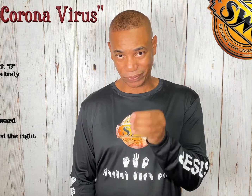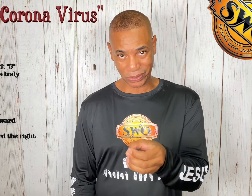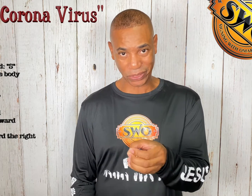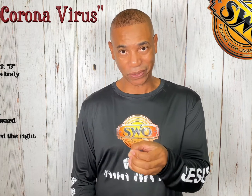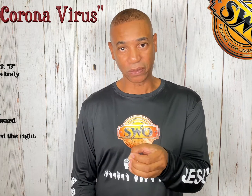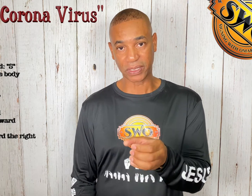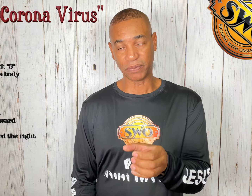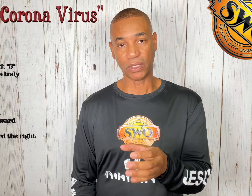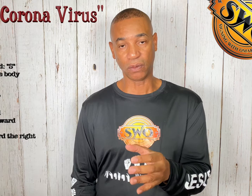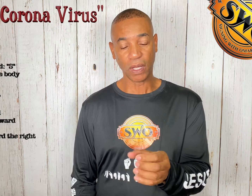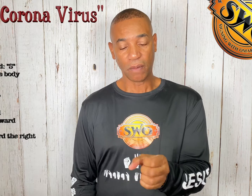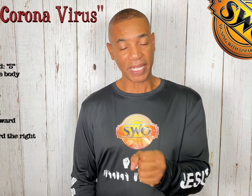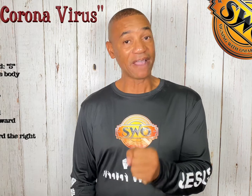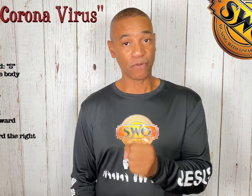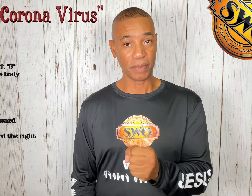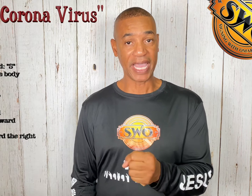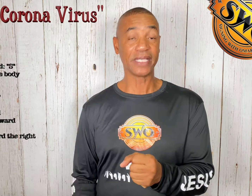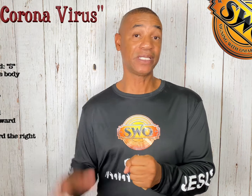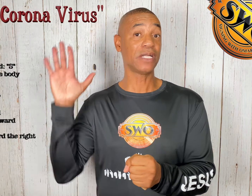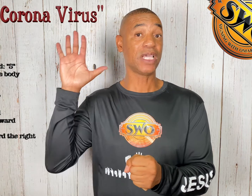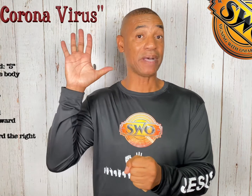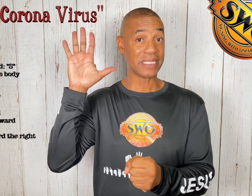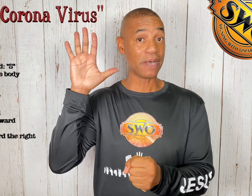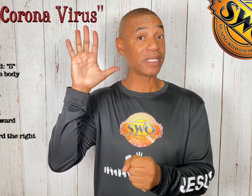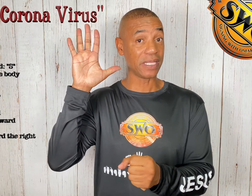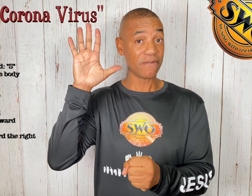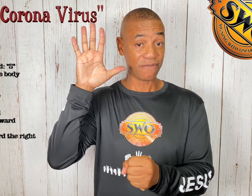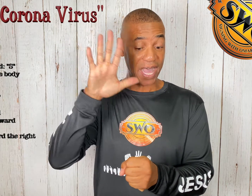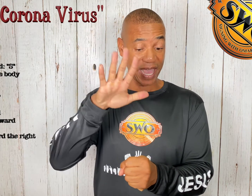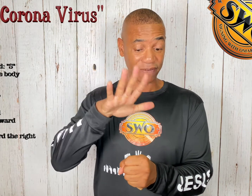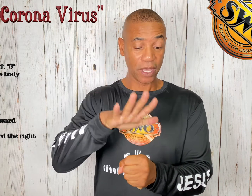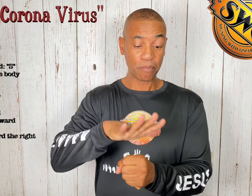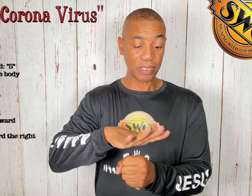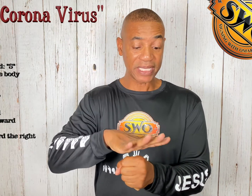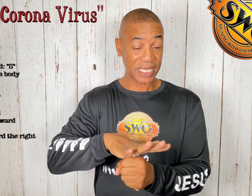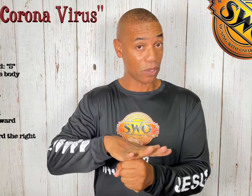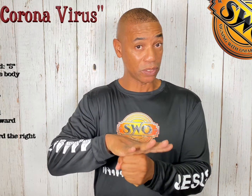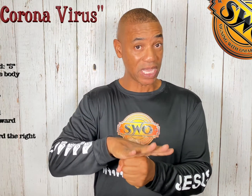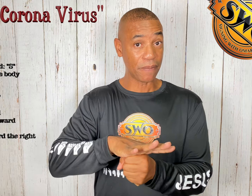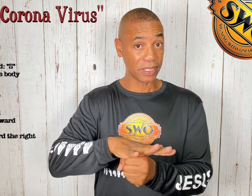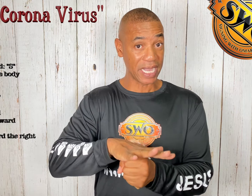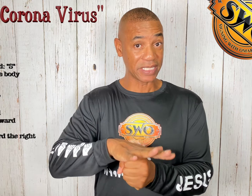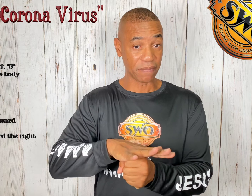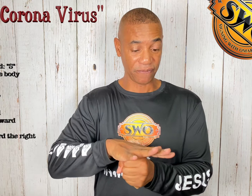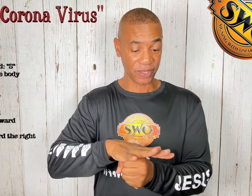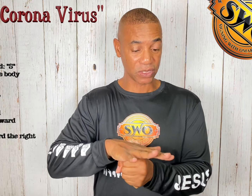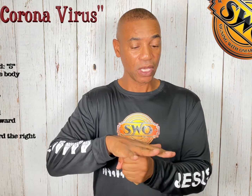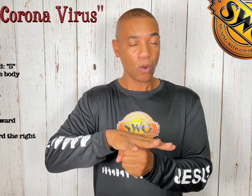a 0, it's up to you, but I form an S. Then I'll take my dominant 5, place that on top of the non-dominant fist